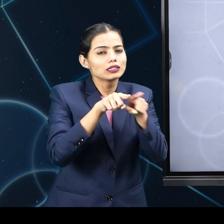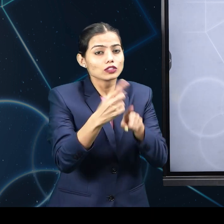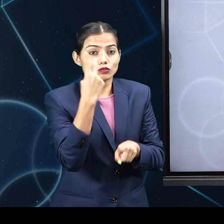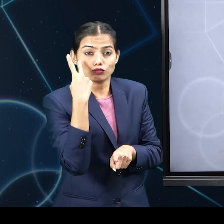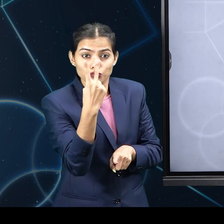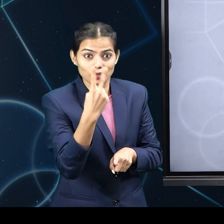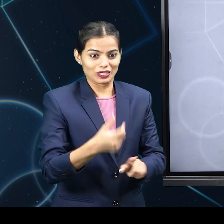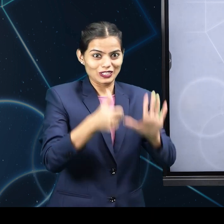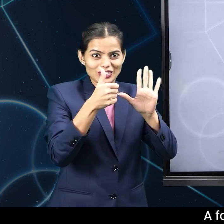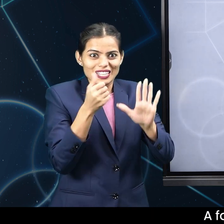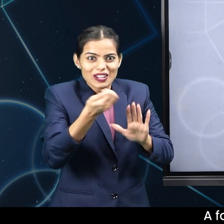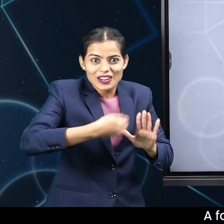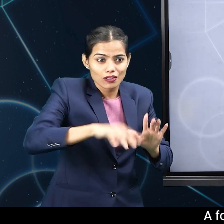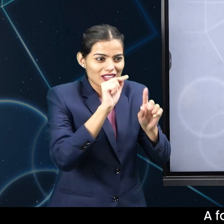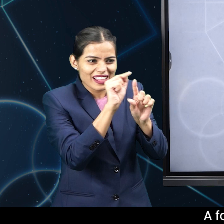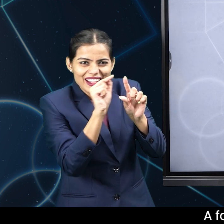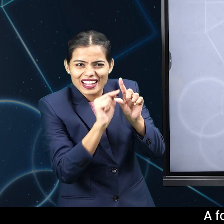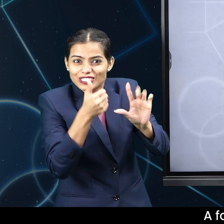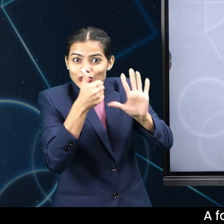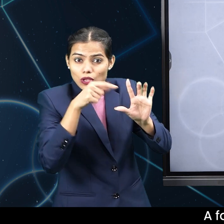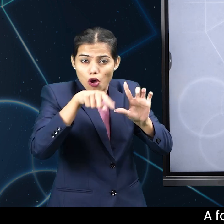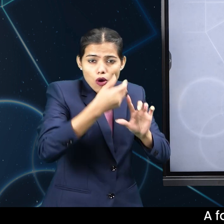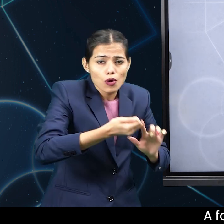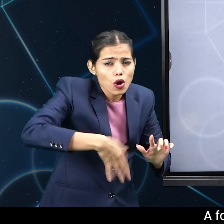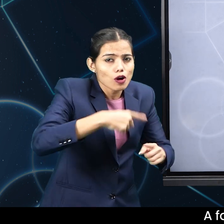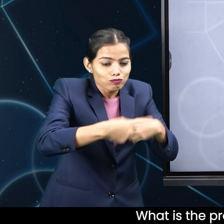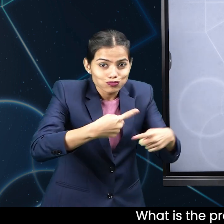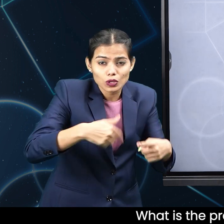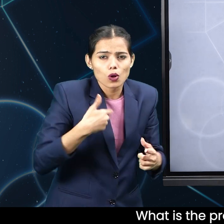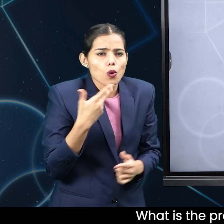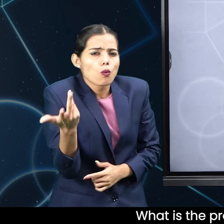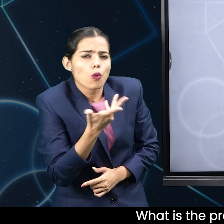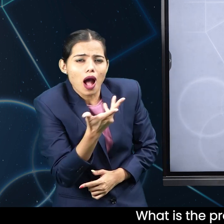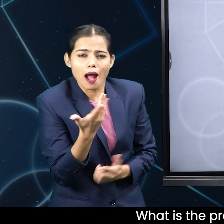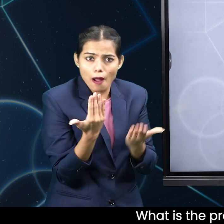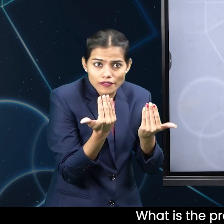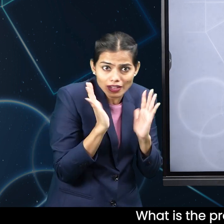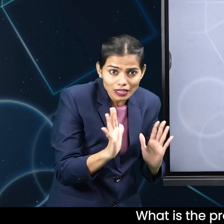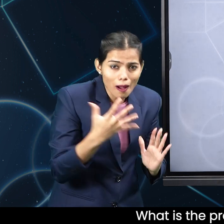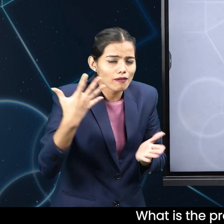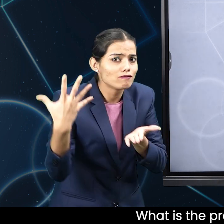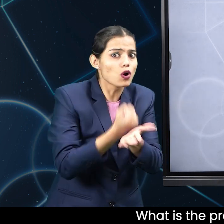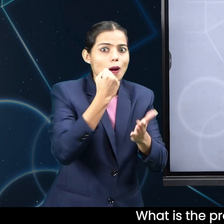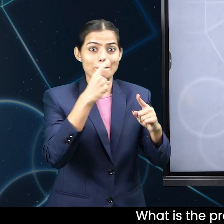Example 2. A fair six-sided dice is rolled. What is the probability of getting the multiple of